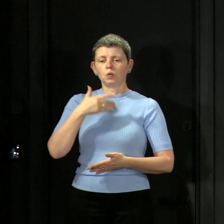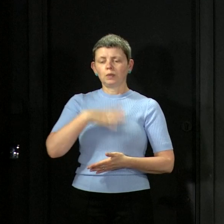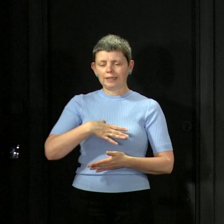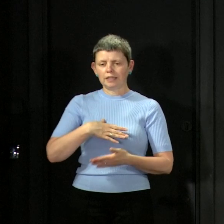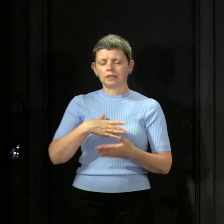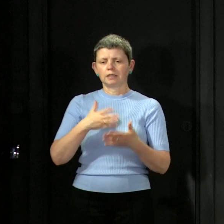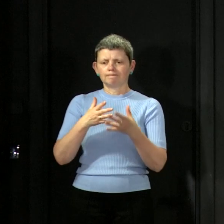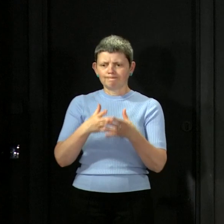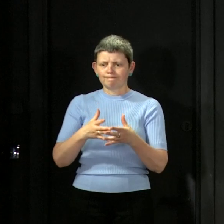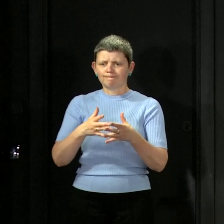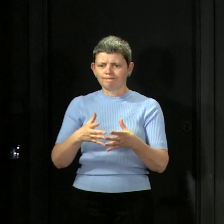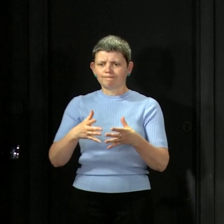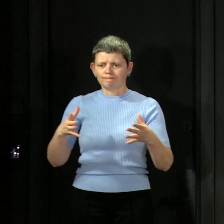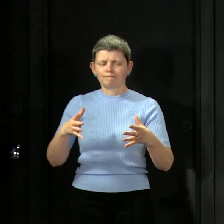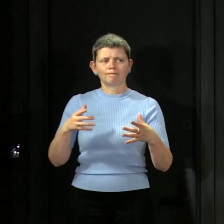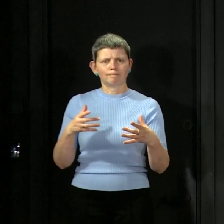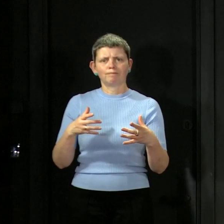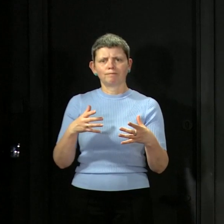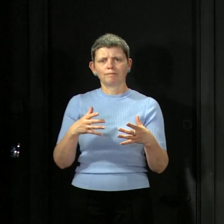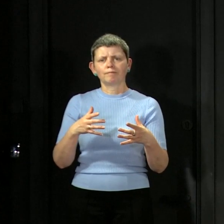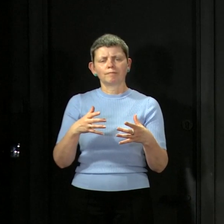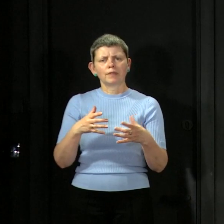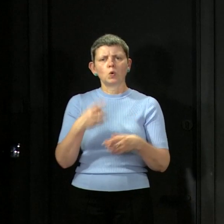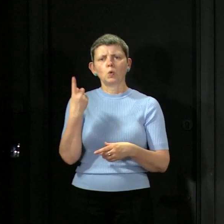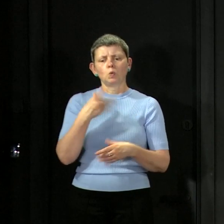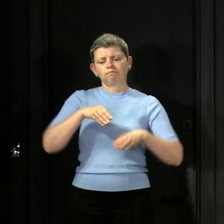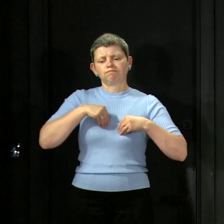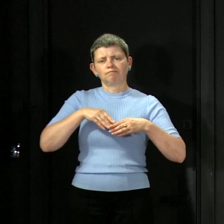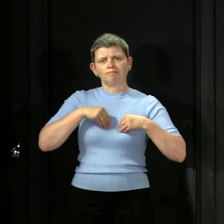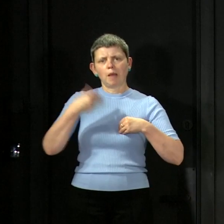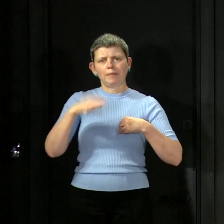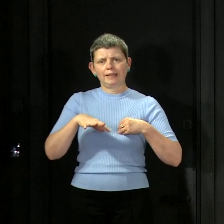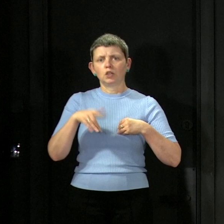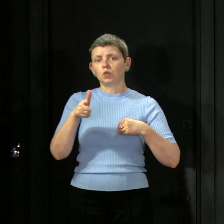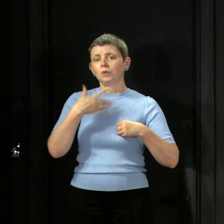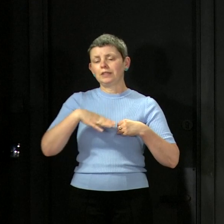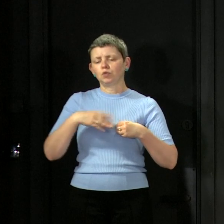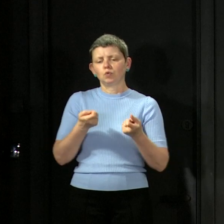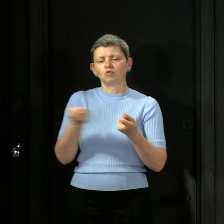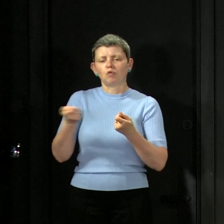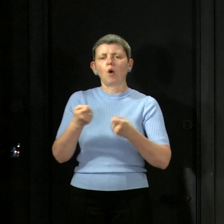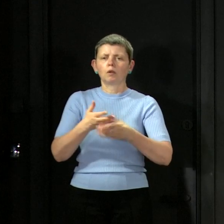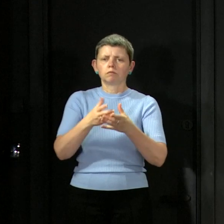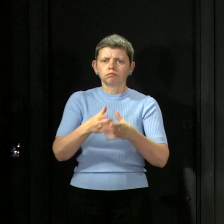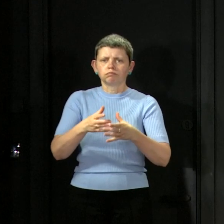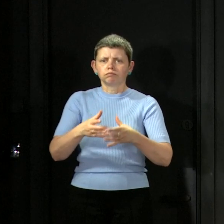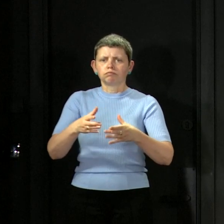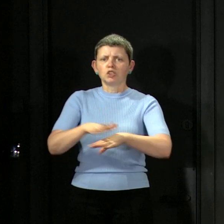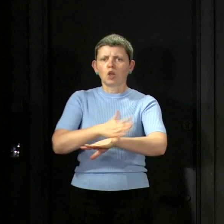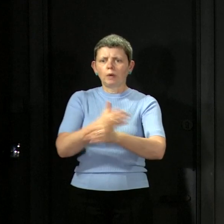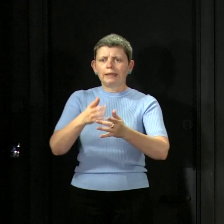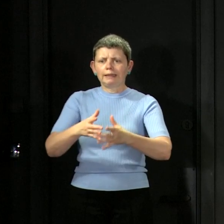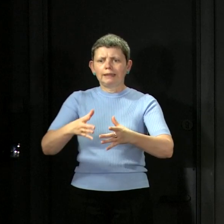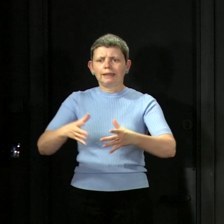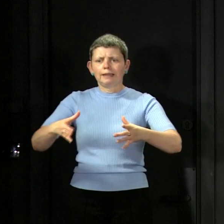very controlled period so that we get herd immunity in the community." Now, when I read that out, you suggested that he was speaking in some